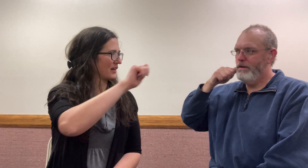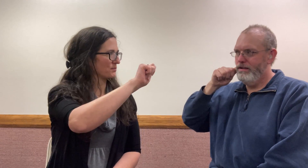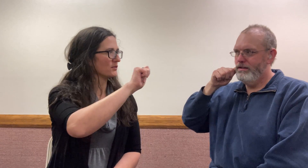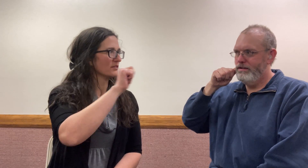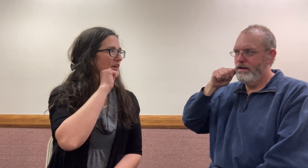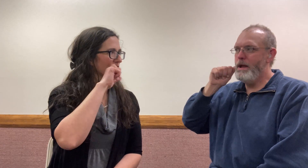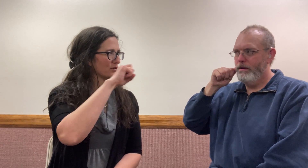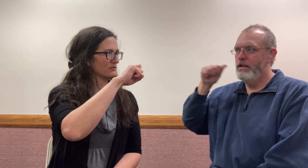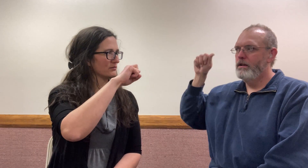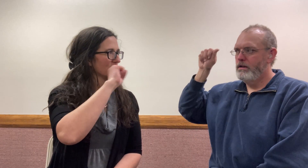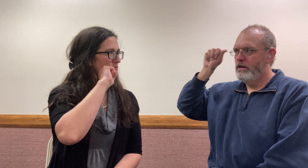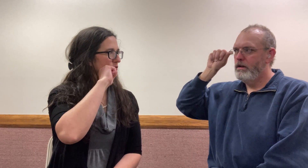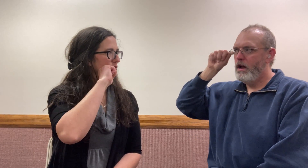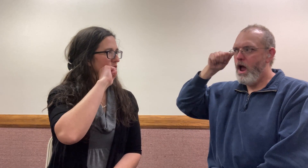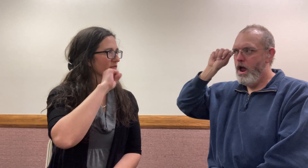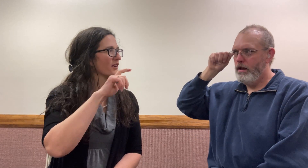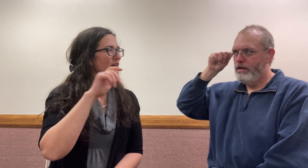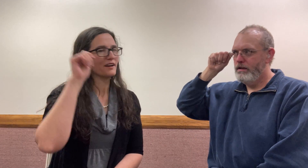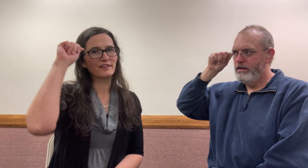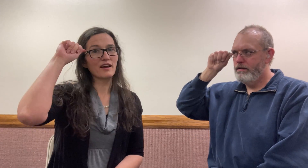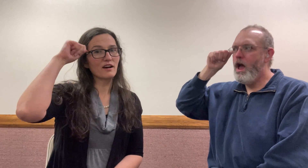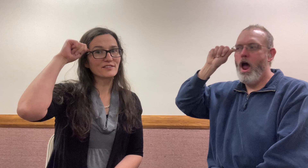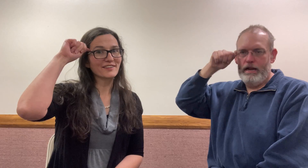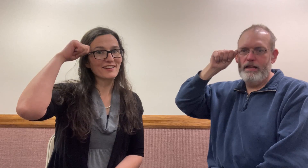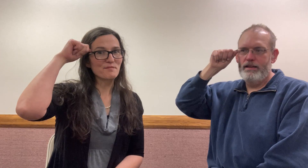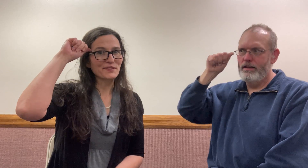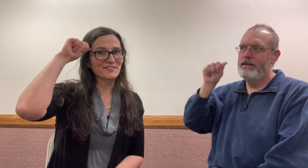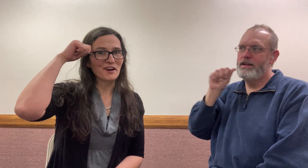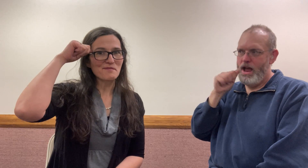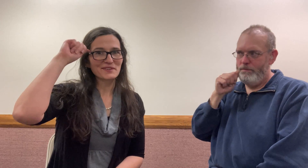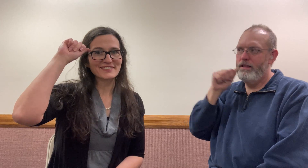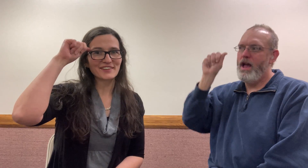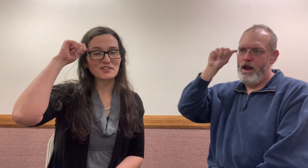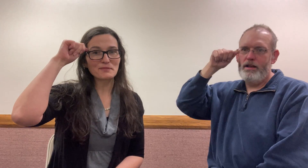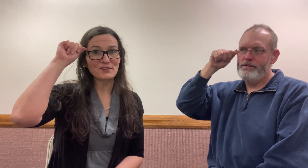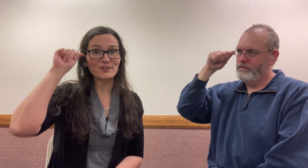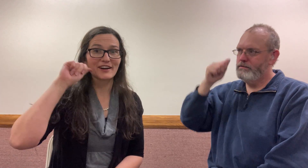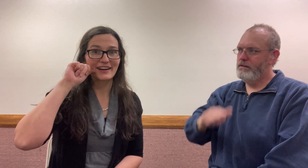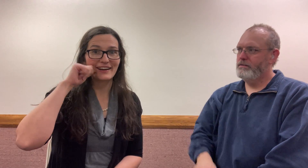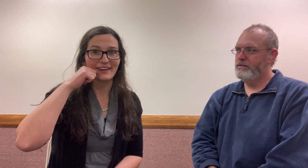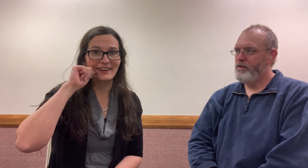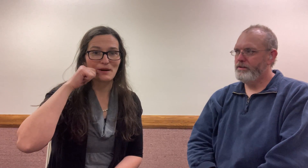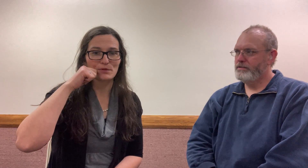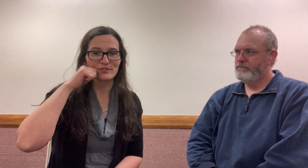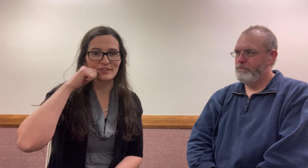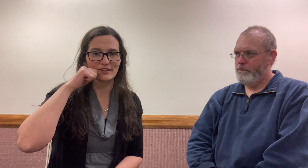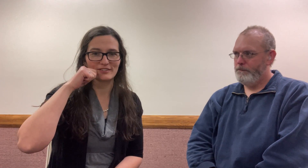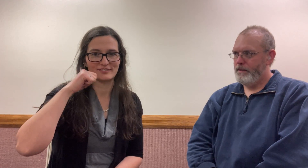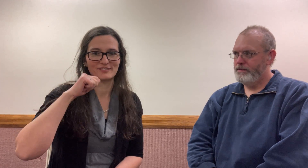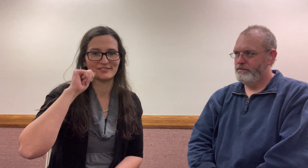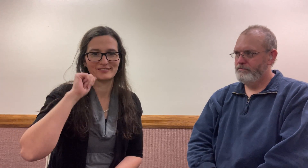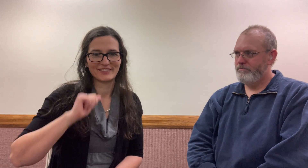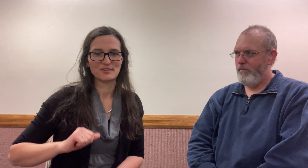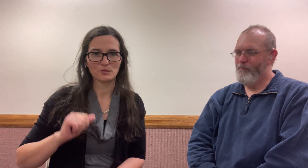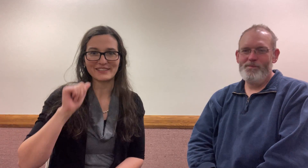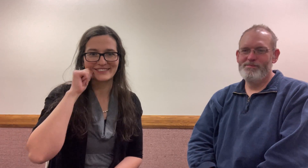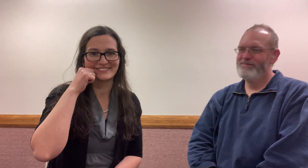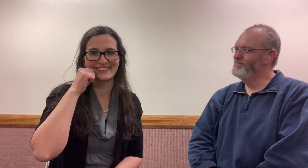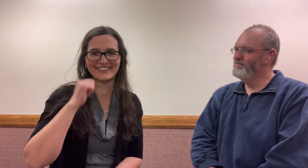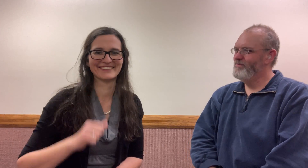Apple? Yeah, or apple. And onion up at the top, because onion makes you cry and apples are good. Sweet.